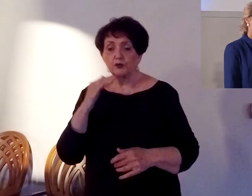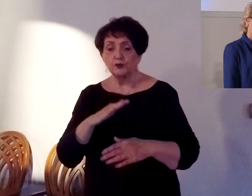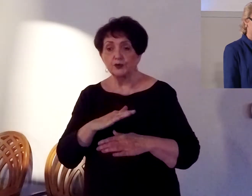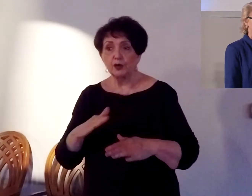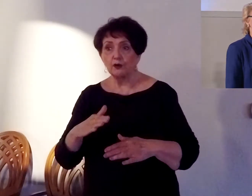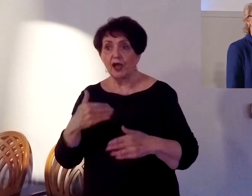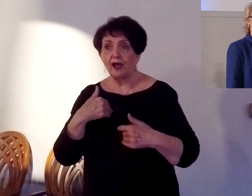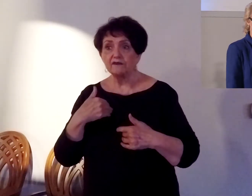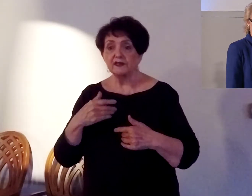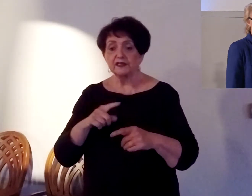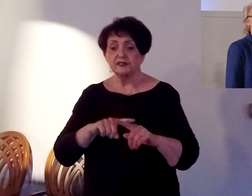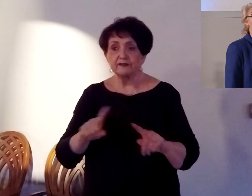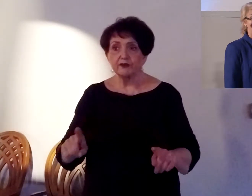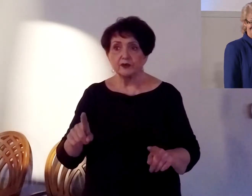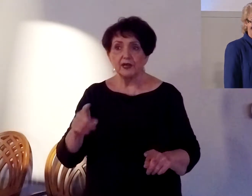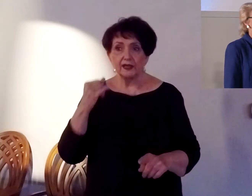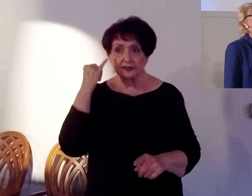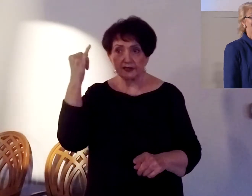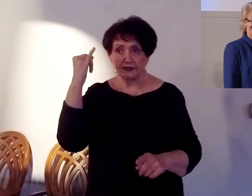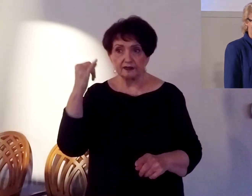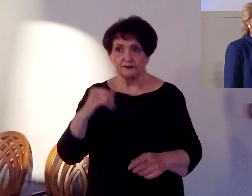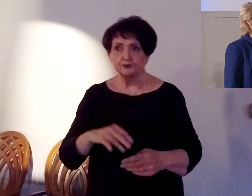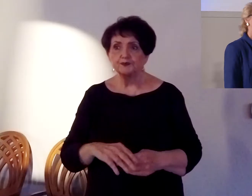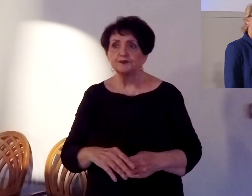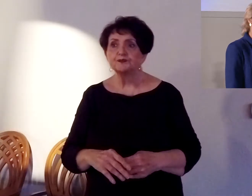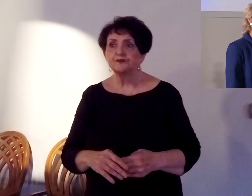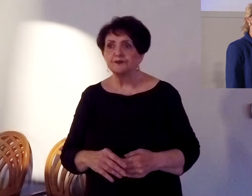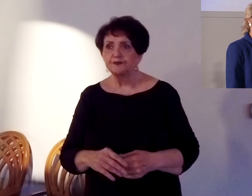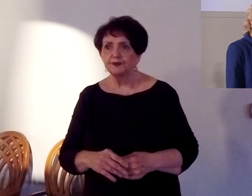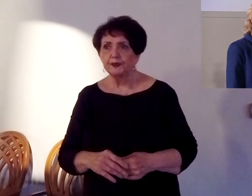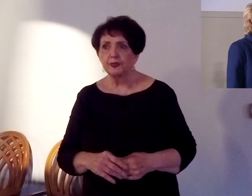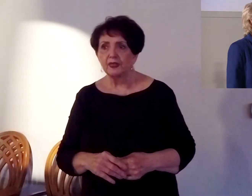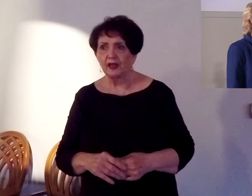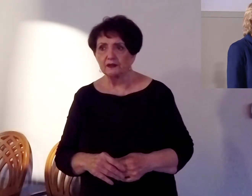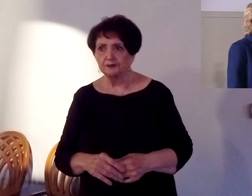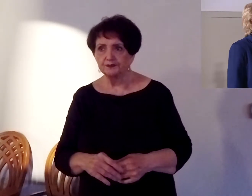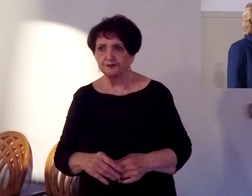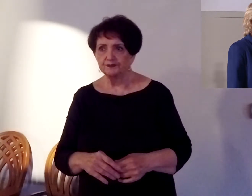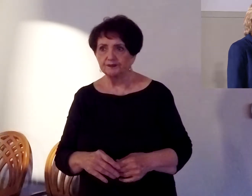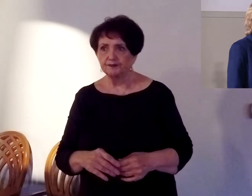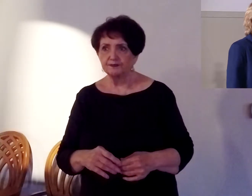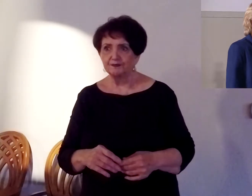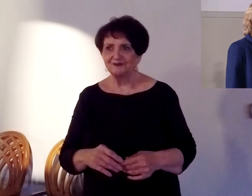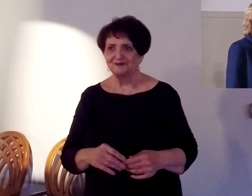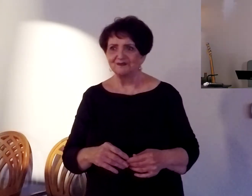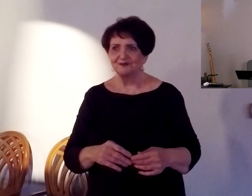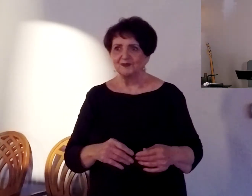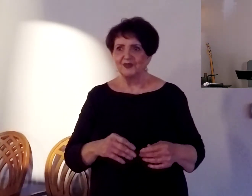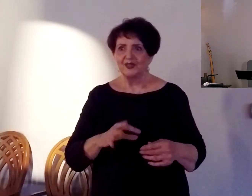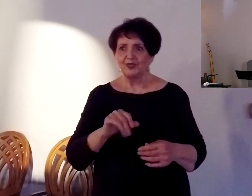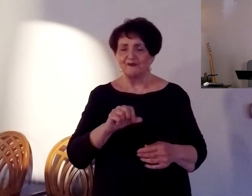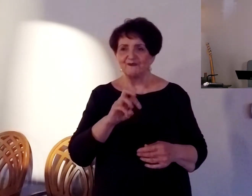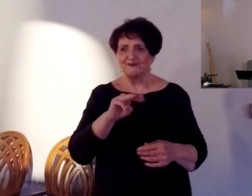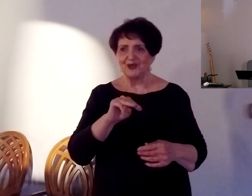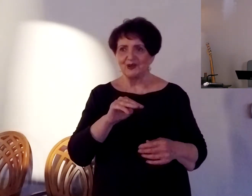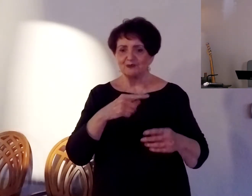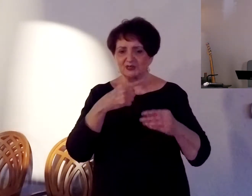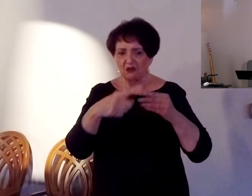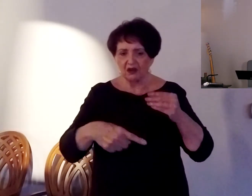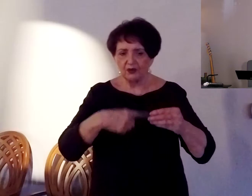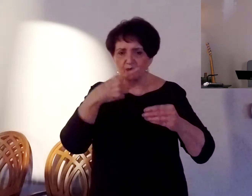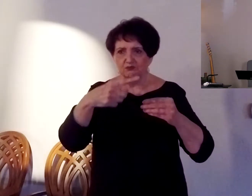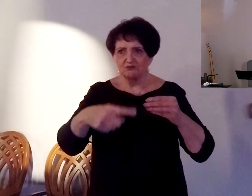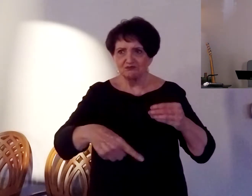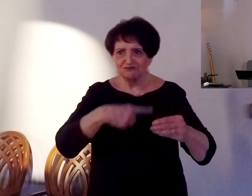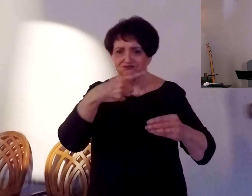Different job, same issues. It's okay, right? That's that film on a loop with no